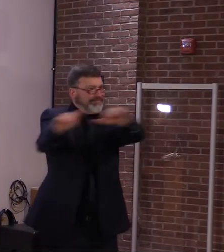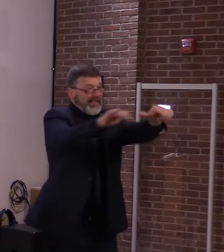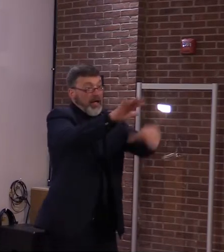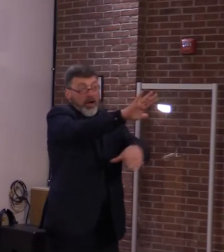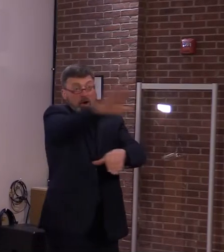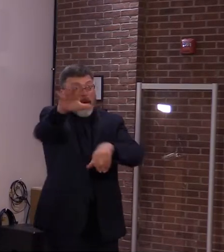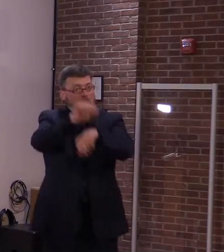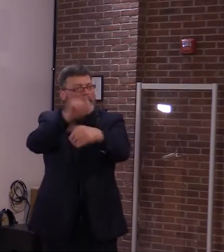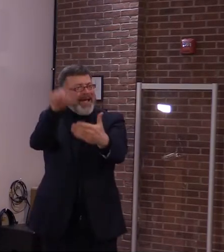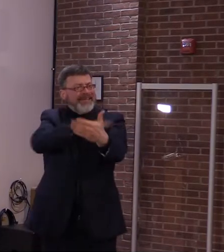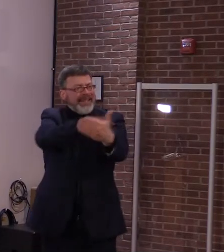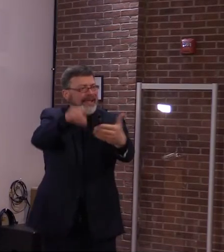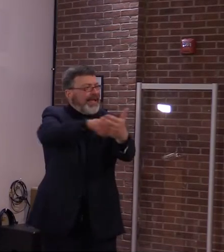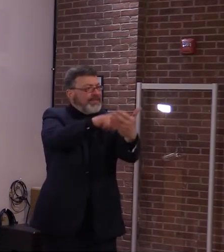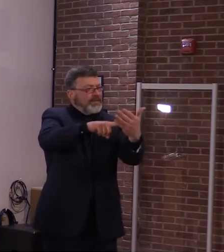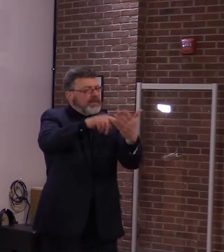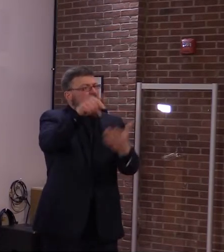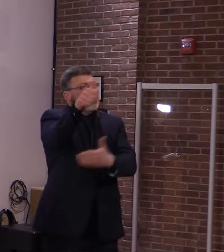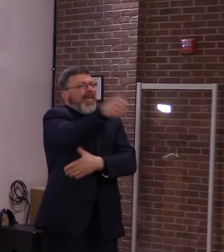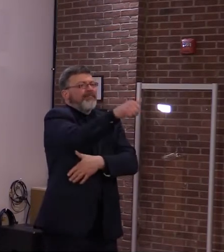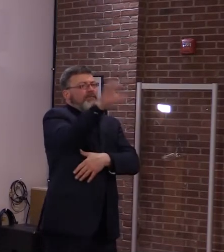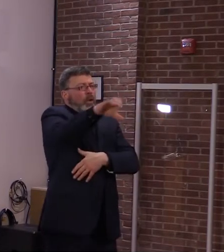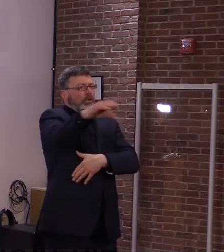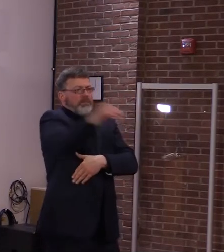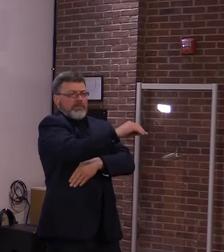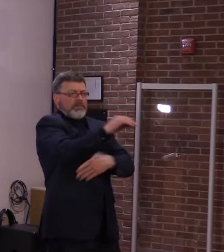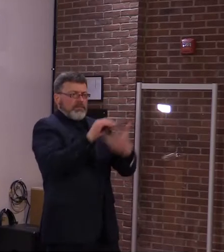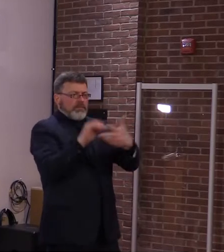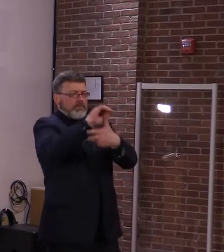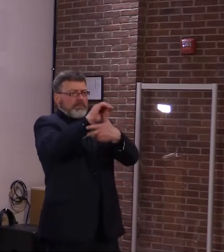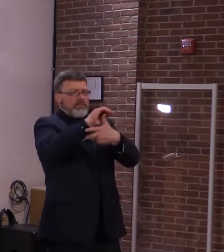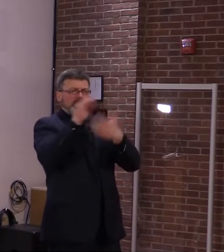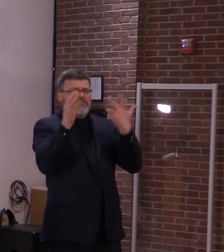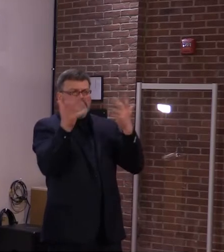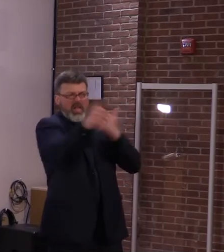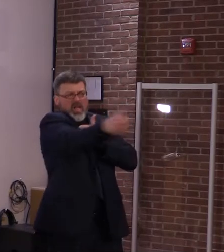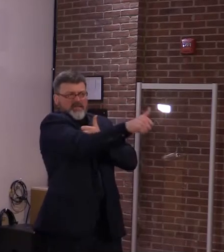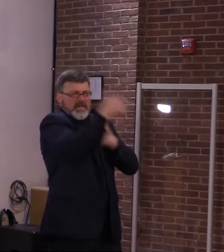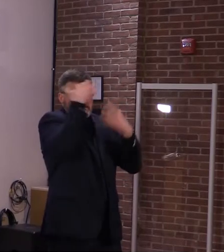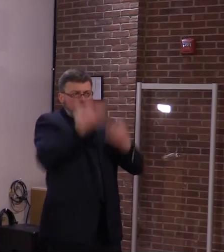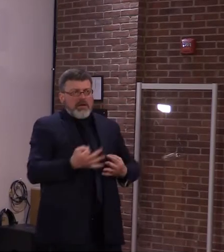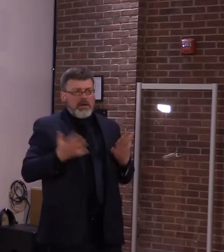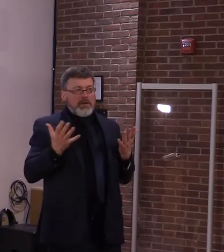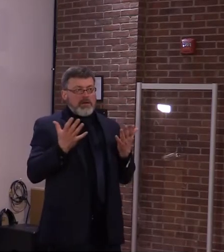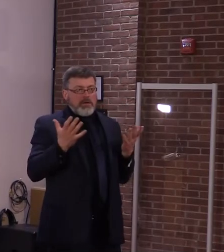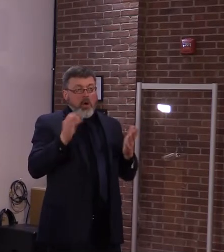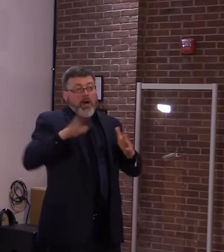I know of a few people who are waiting for Johnson & Johnson. That's what they want. So